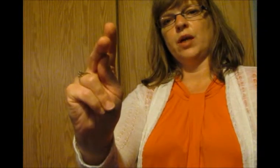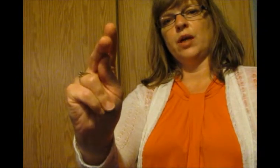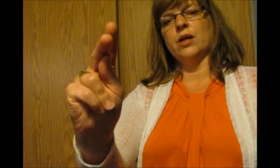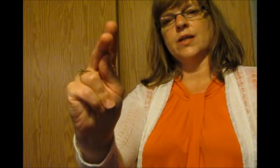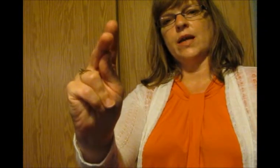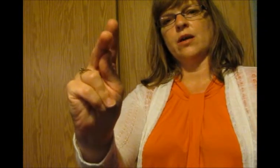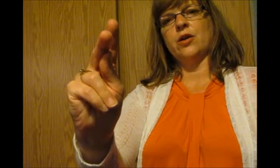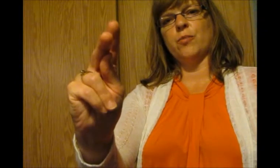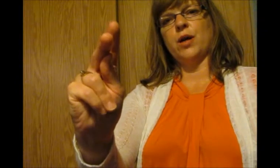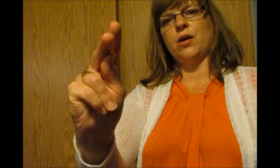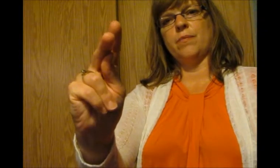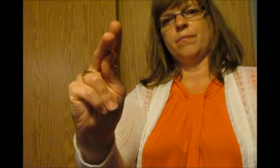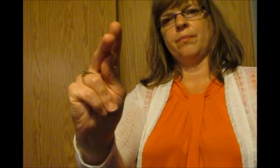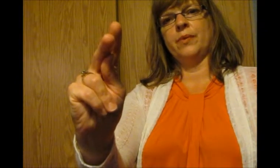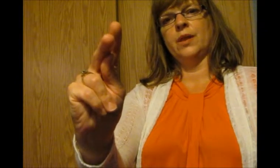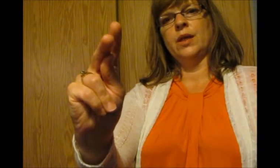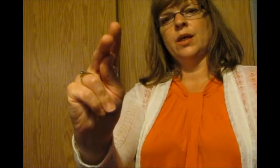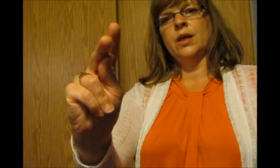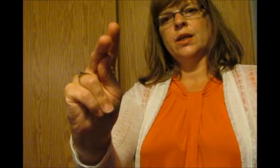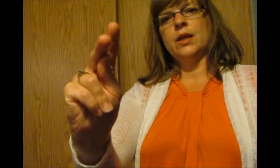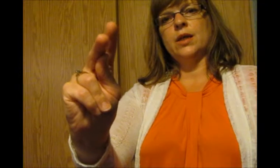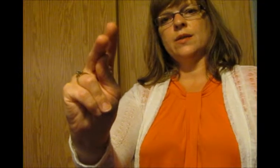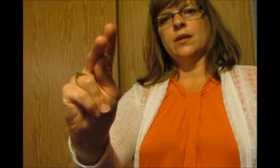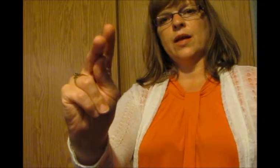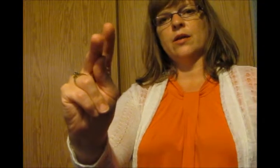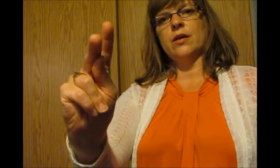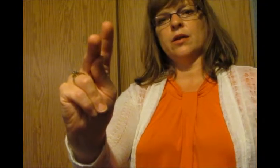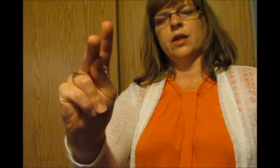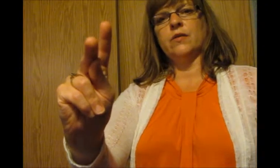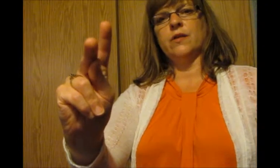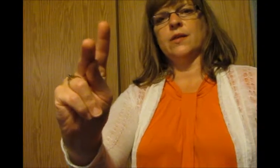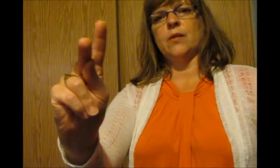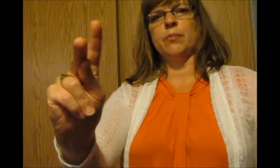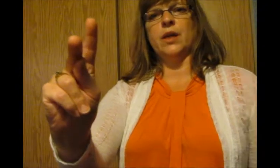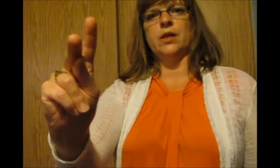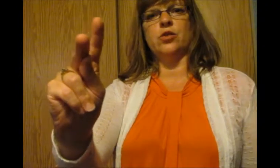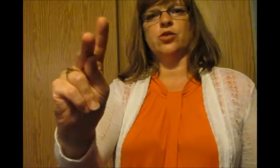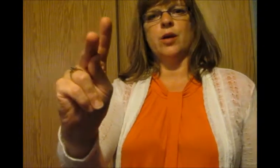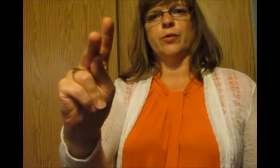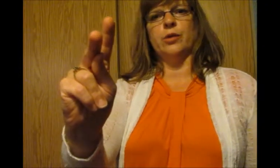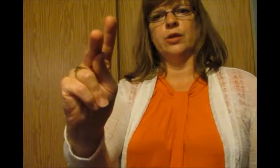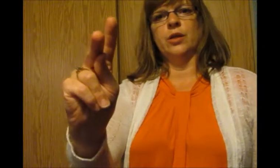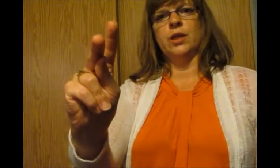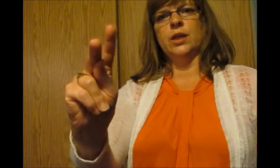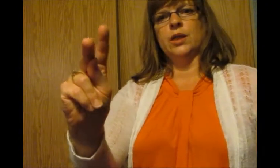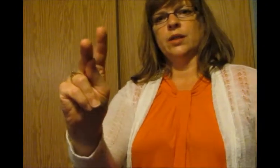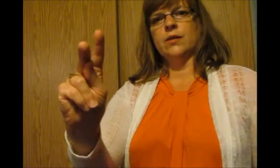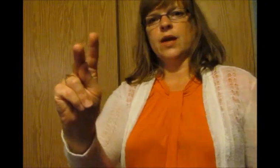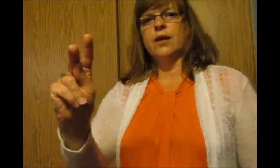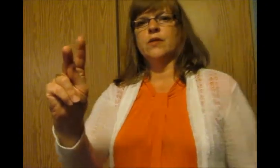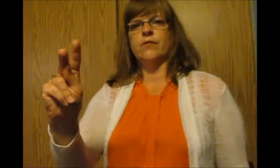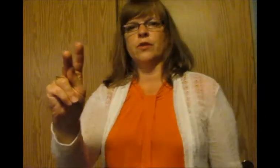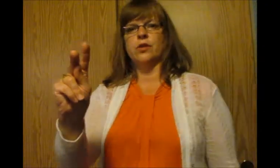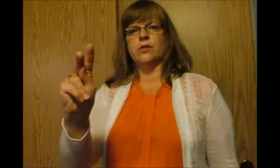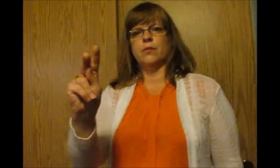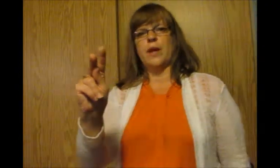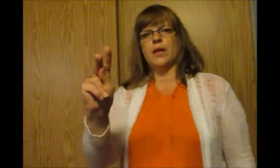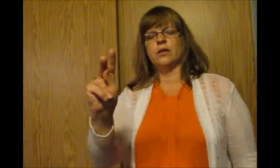are down on your palm. This letter gives some kids trouble. It's kind of difficult to make.